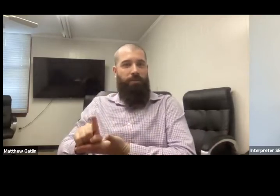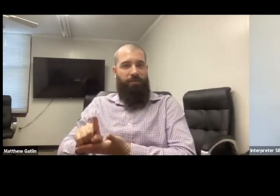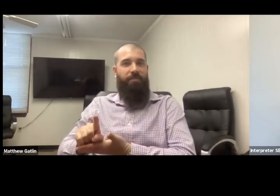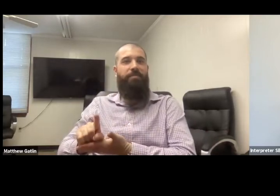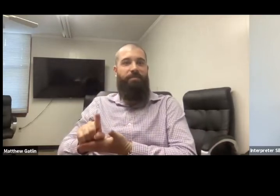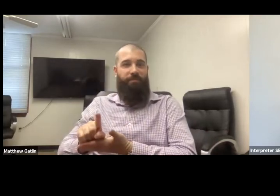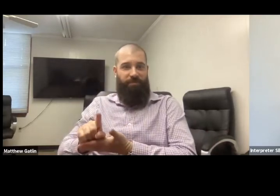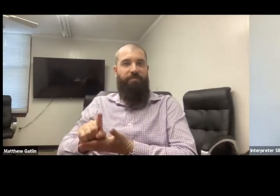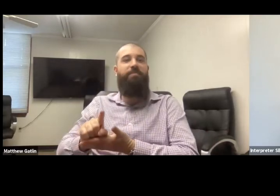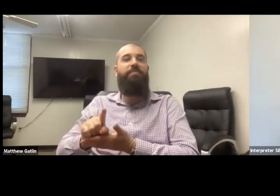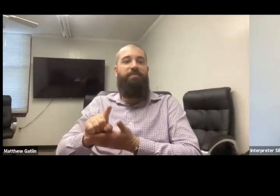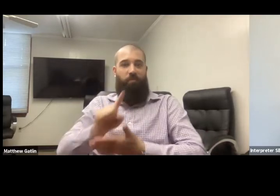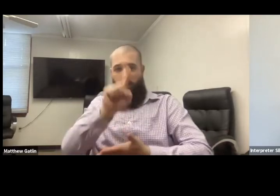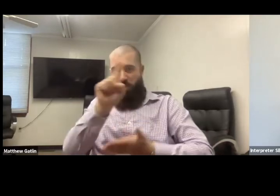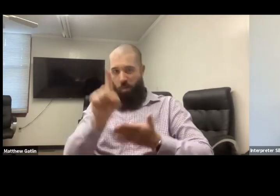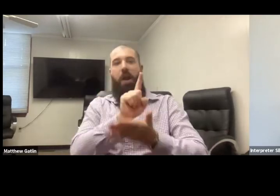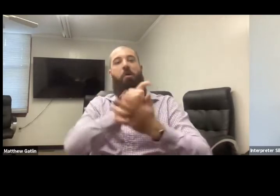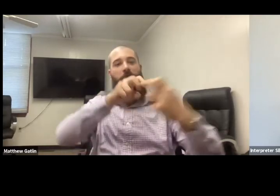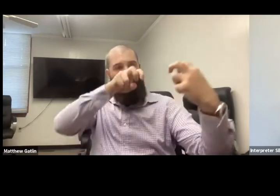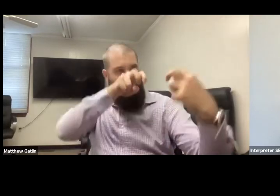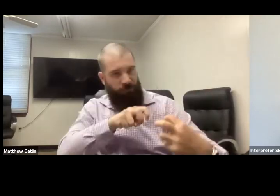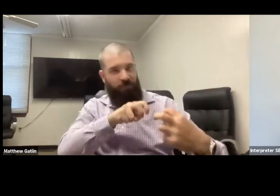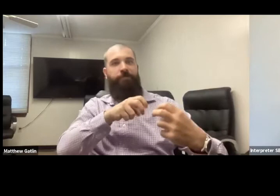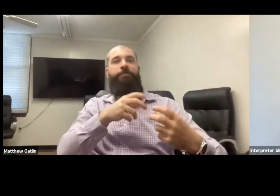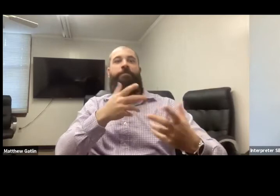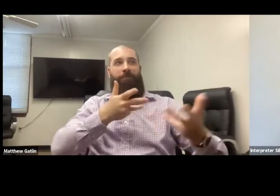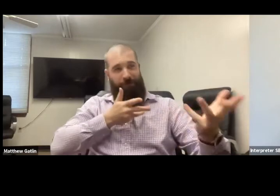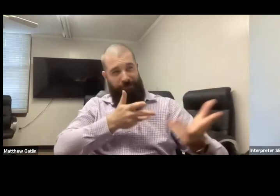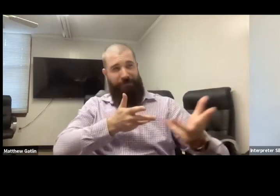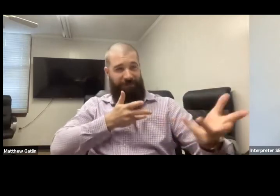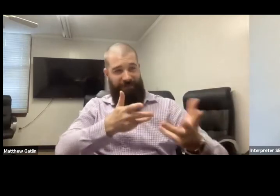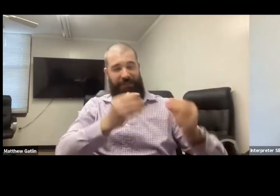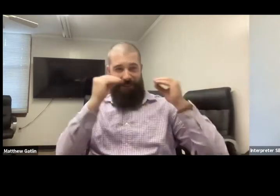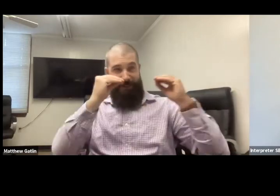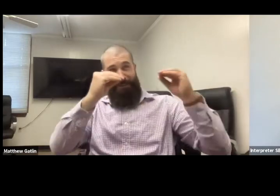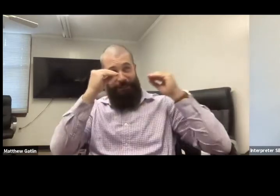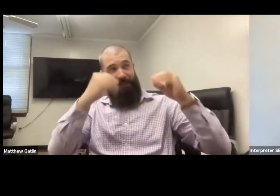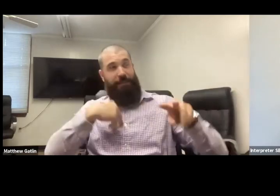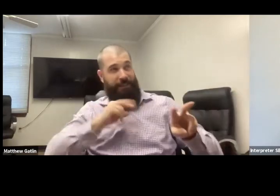I think it's 3 or 4 times a week I had speech therapy. 1 hour.